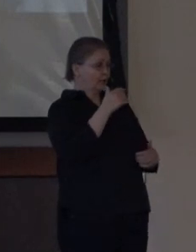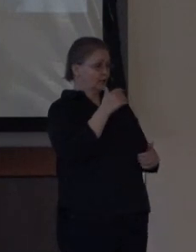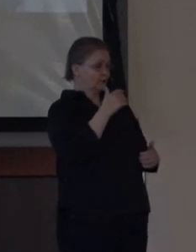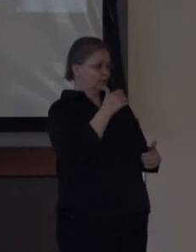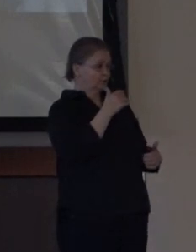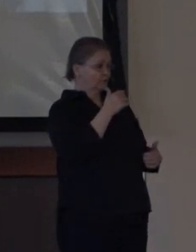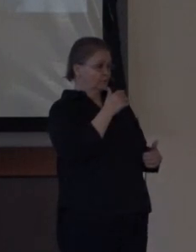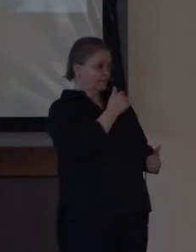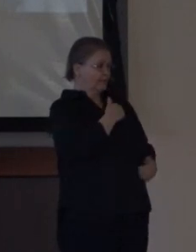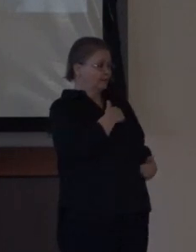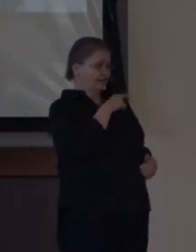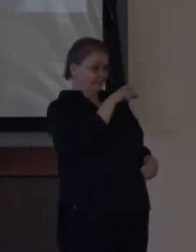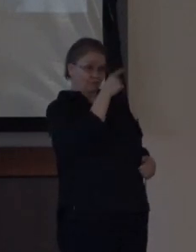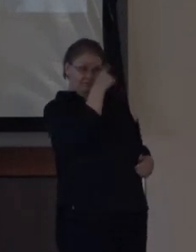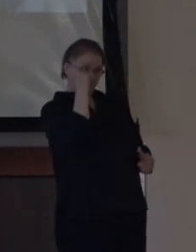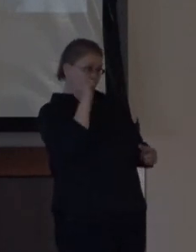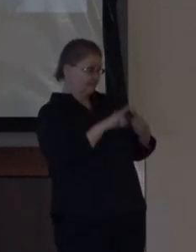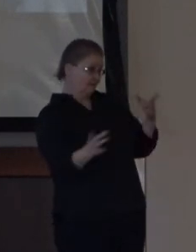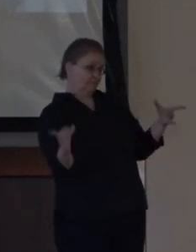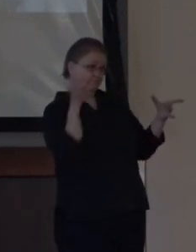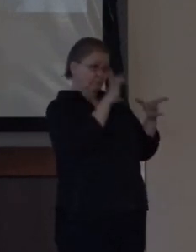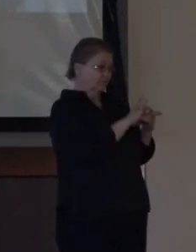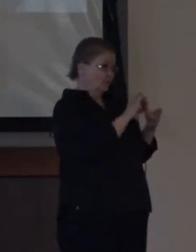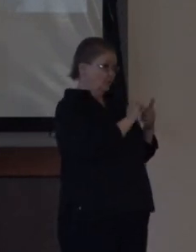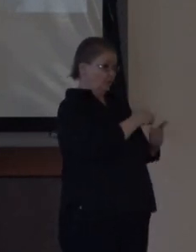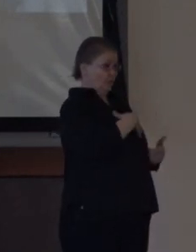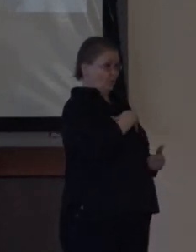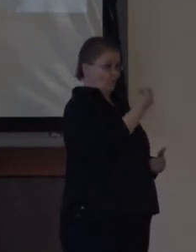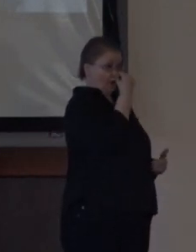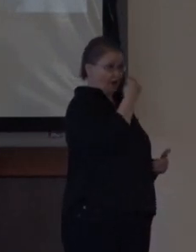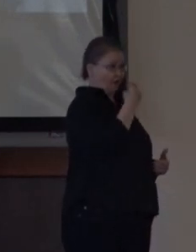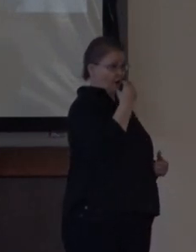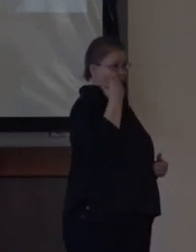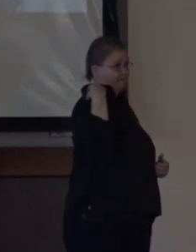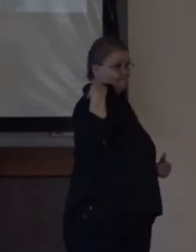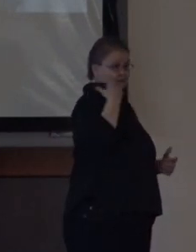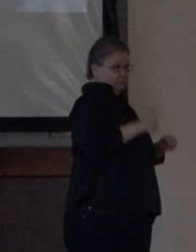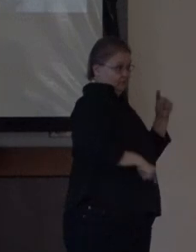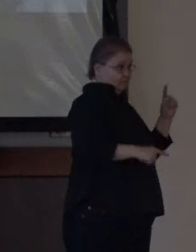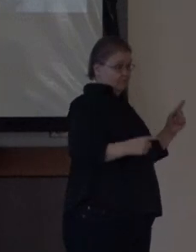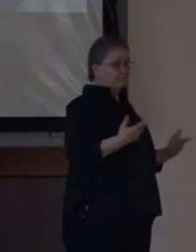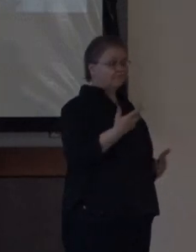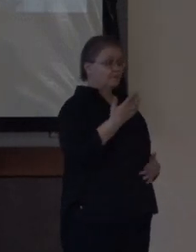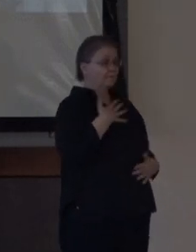you were black, you could not serve directly with white officers.